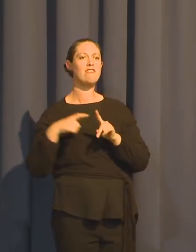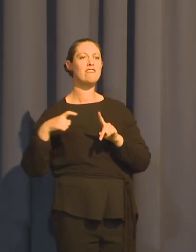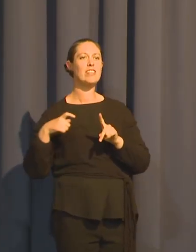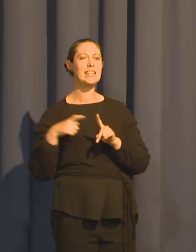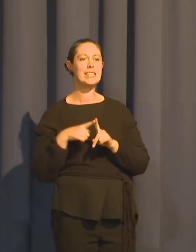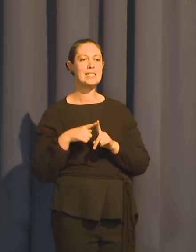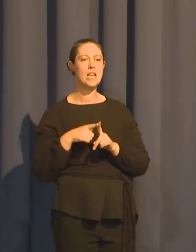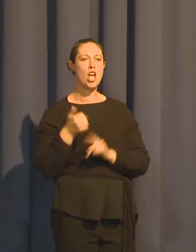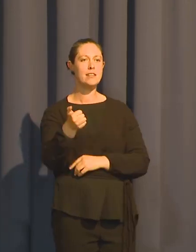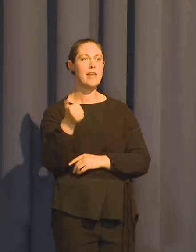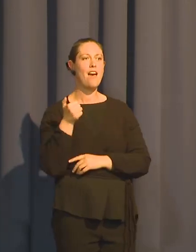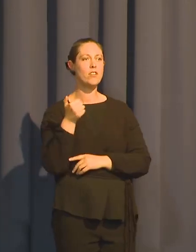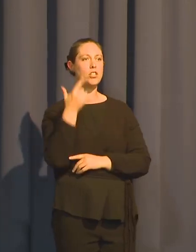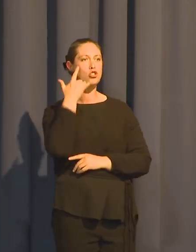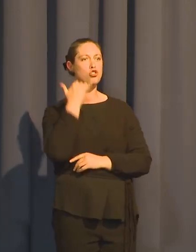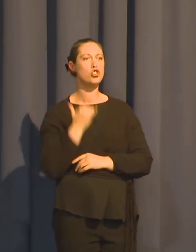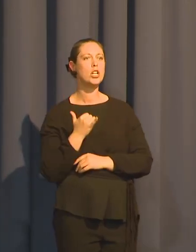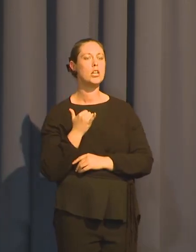on the